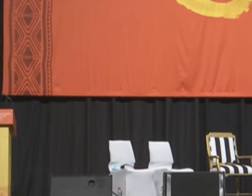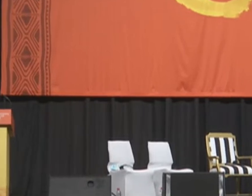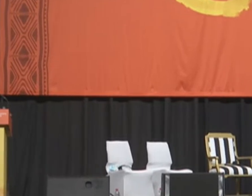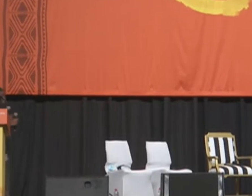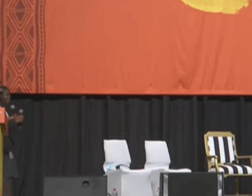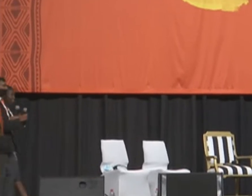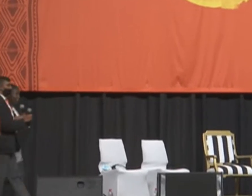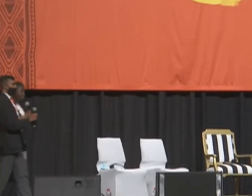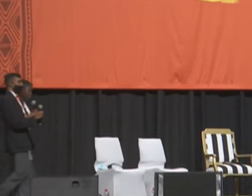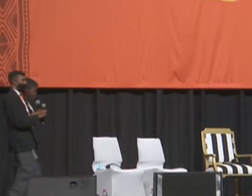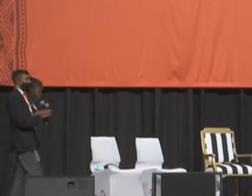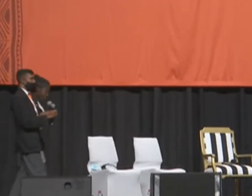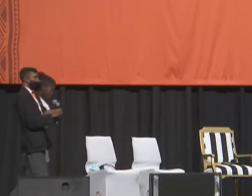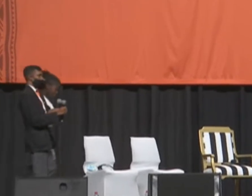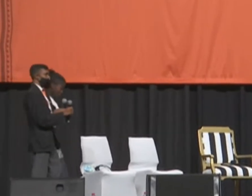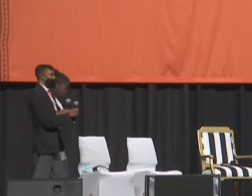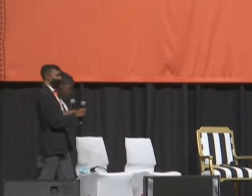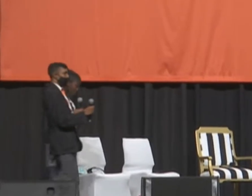Today is another day.